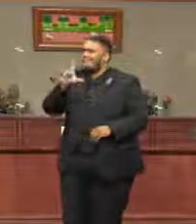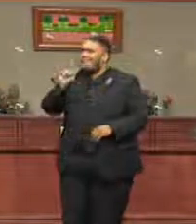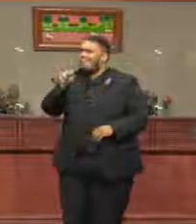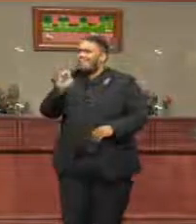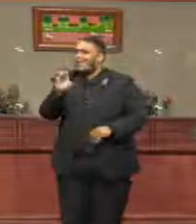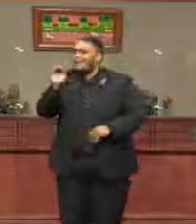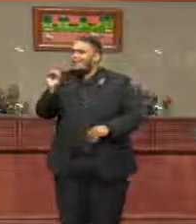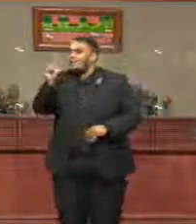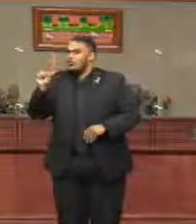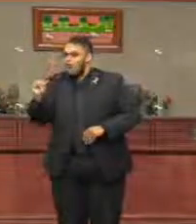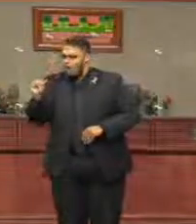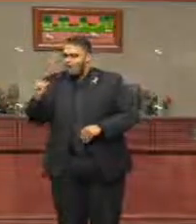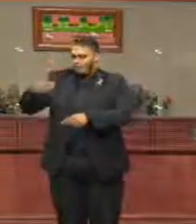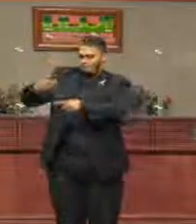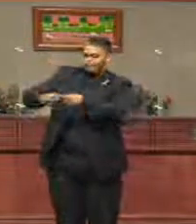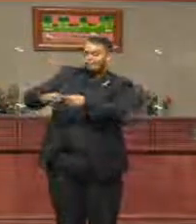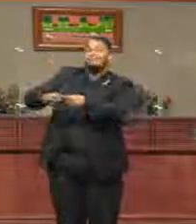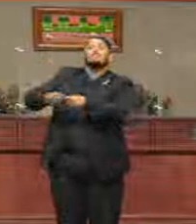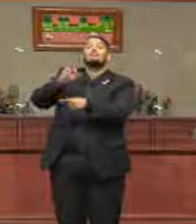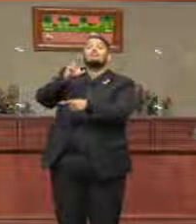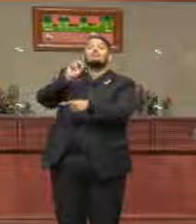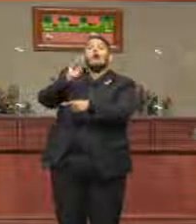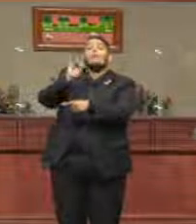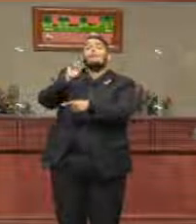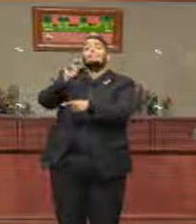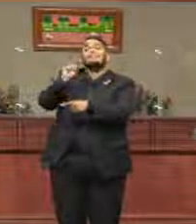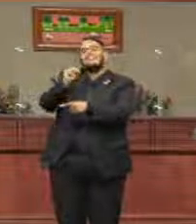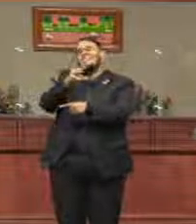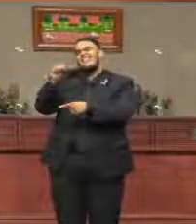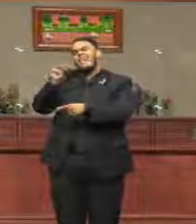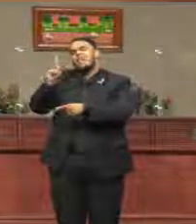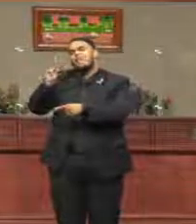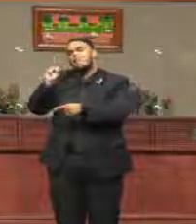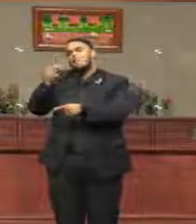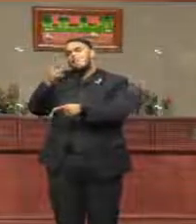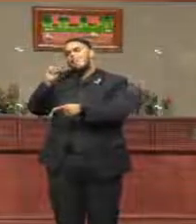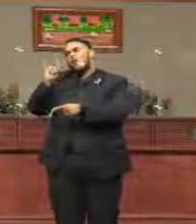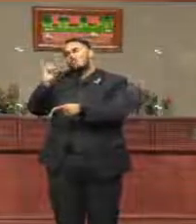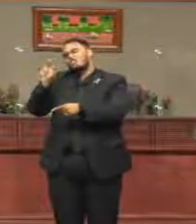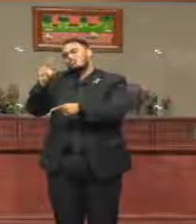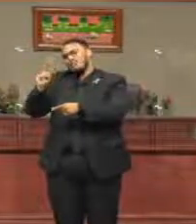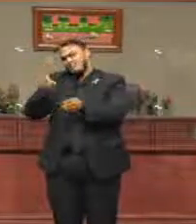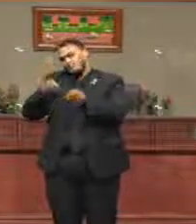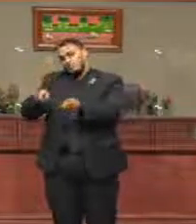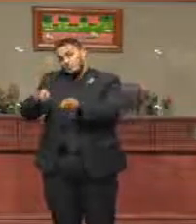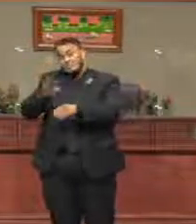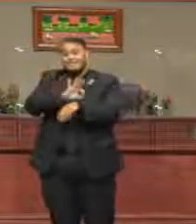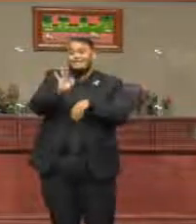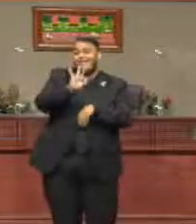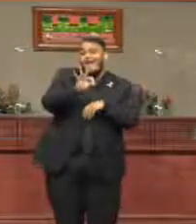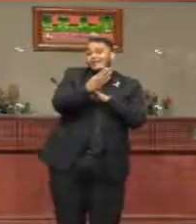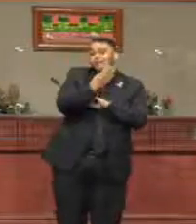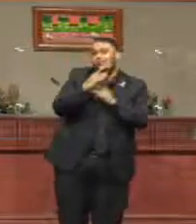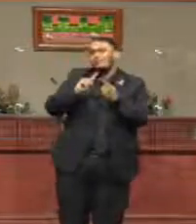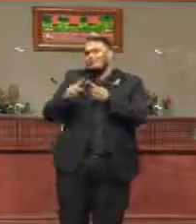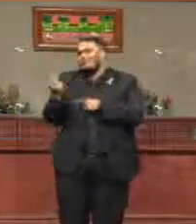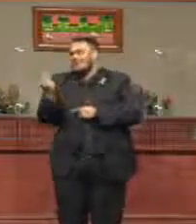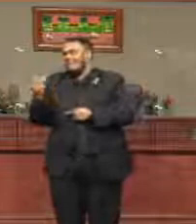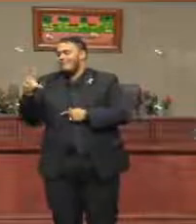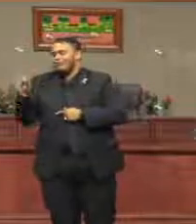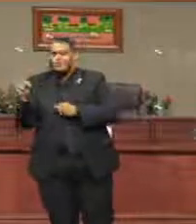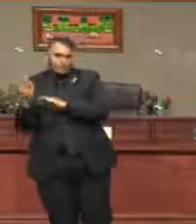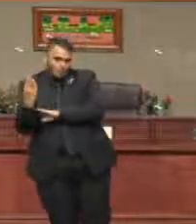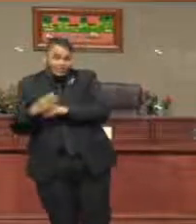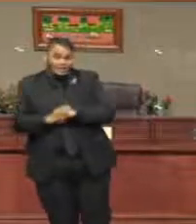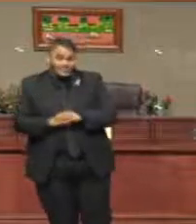Avenue and Washington Street between the hours of 9 a.m. and 11:30 a.m. more than 300 residents can